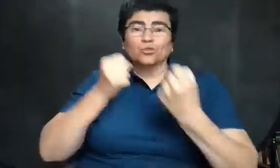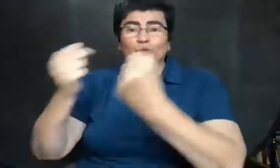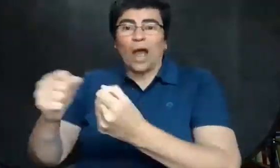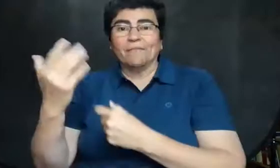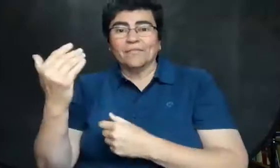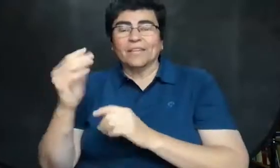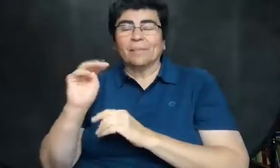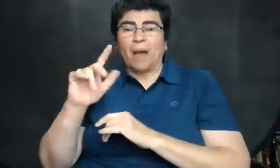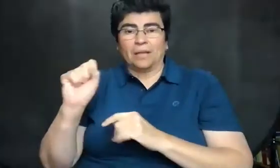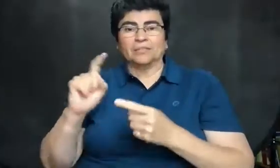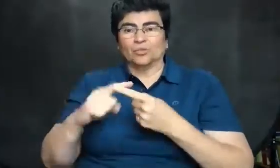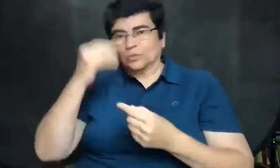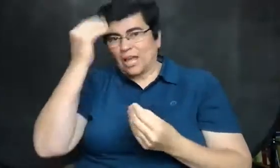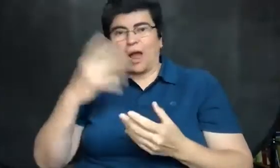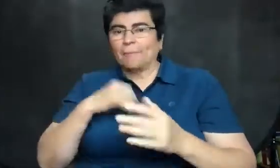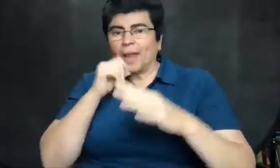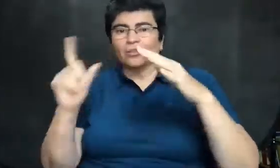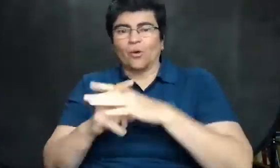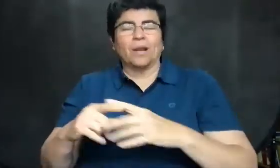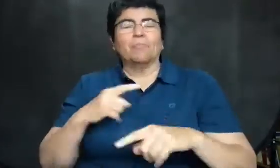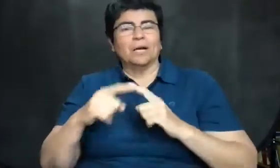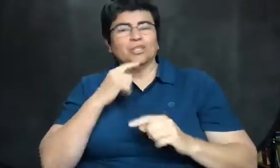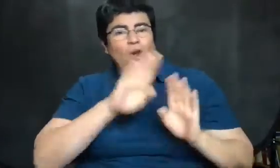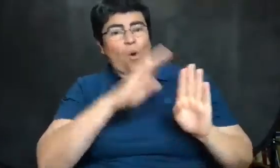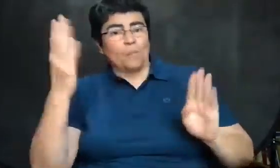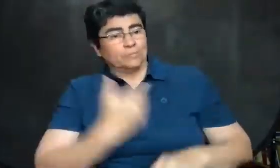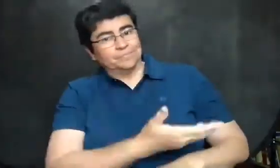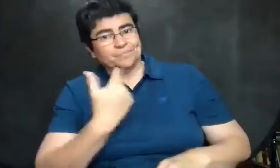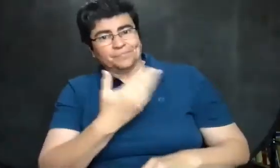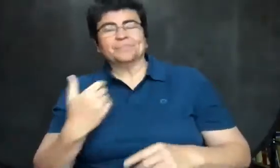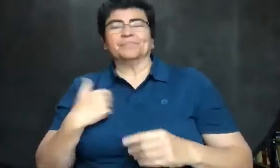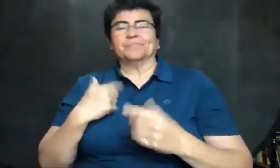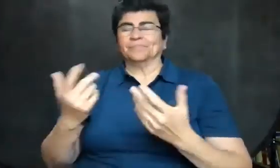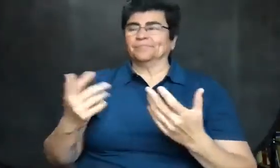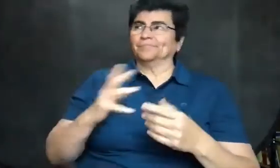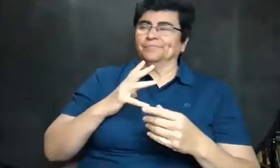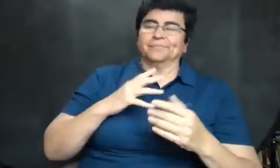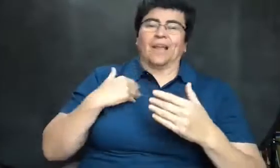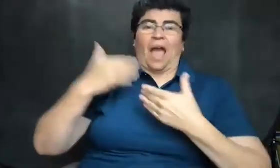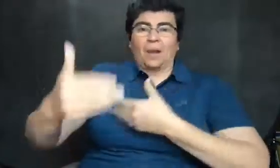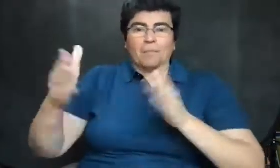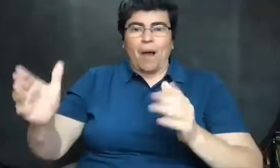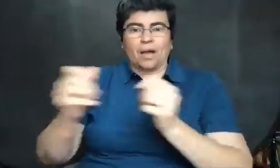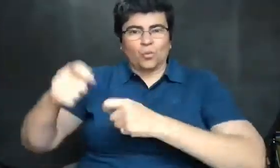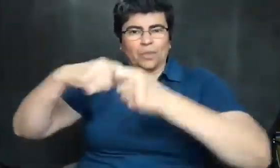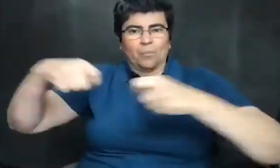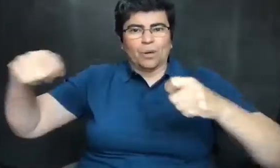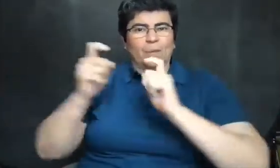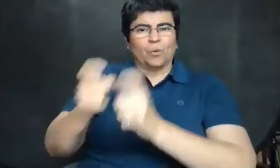right in. And she had a gift for me wrapped up with a big bow on it. And when I unwrapped it, it was a big blue book. And in